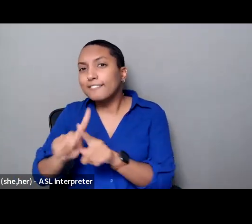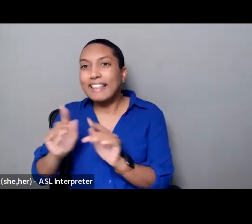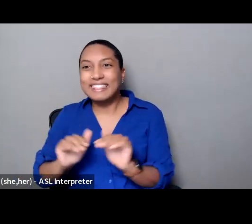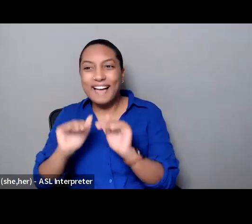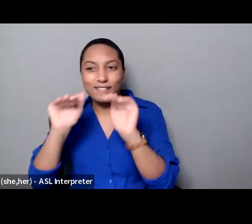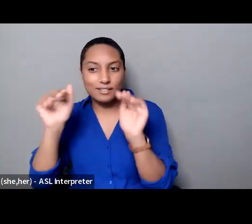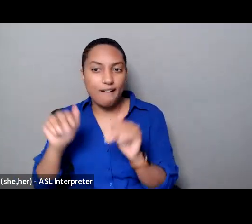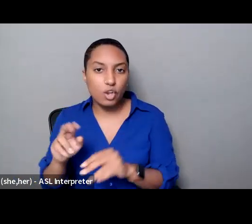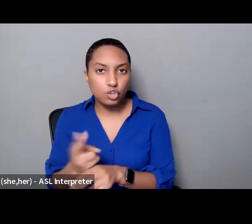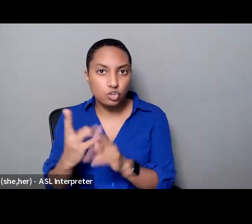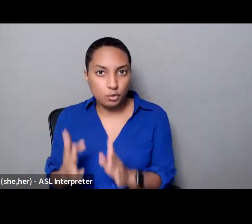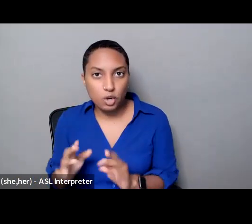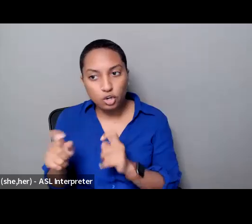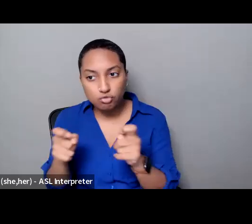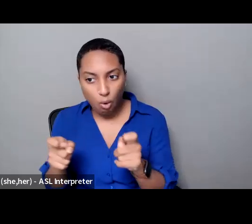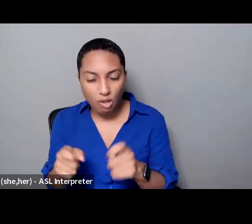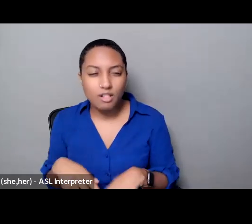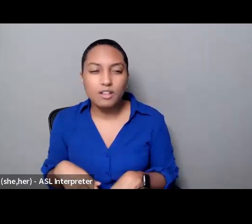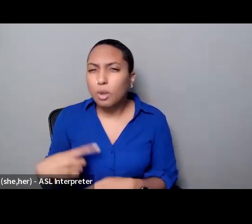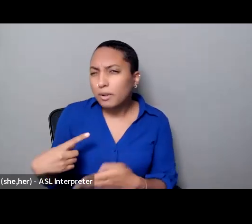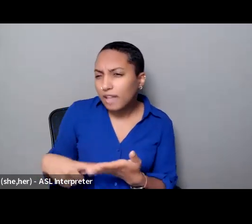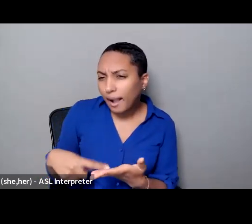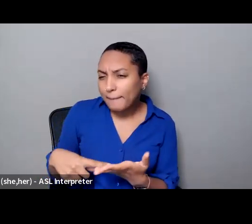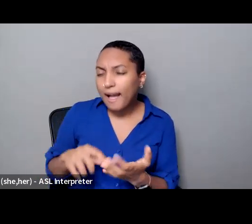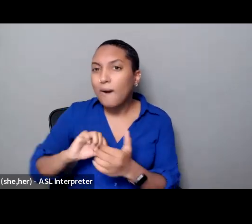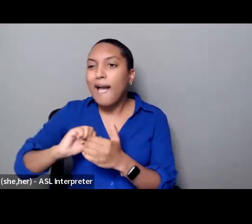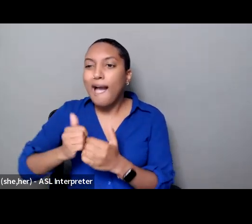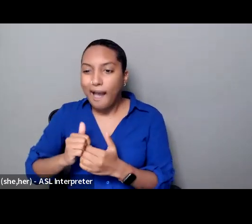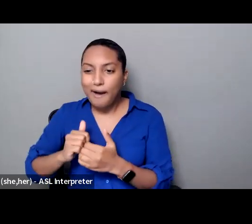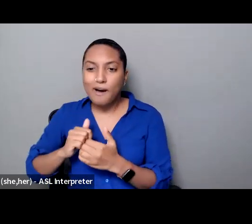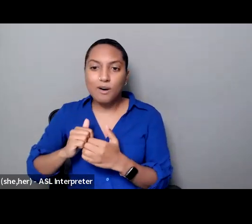will talk a little bit about that and how that impacts